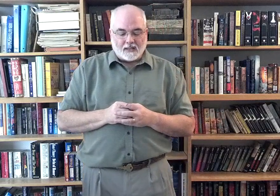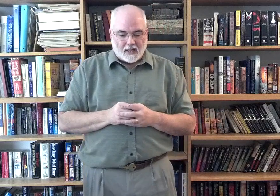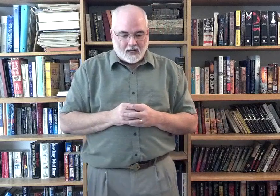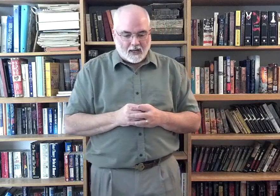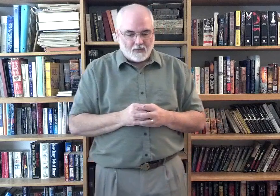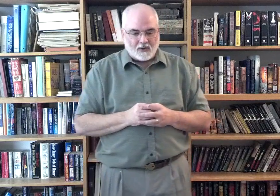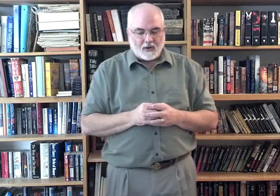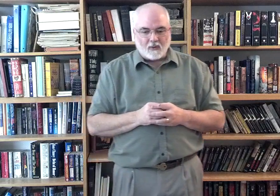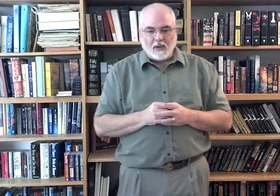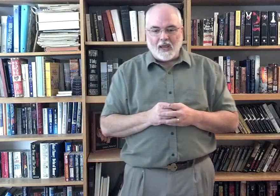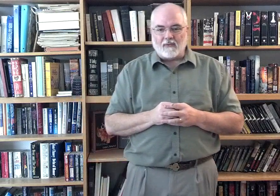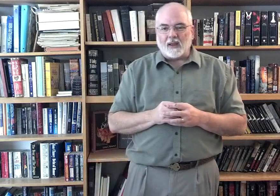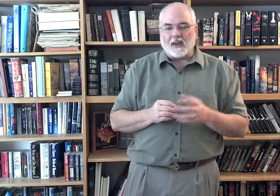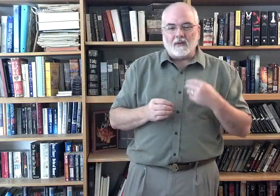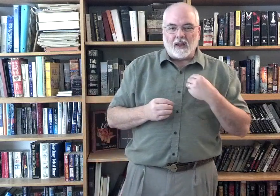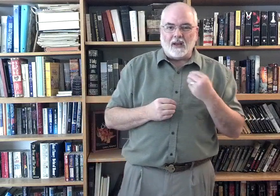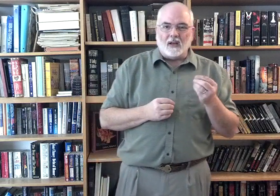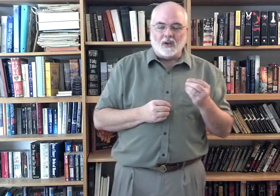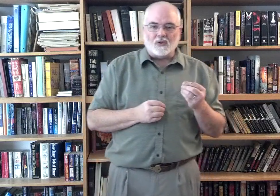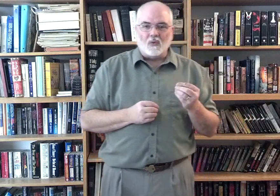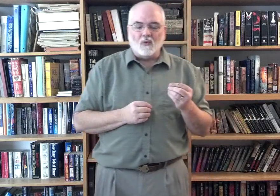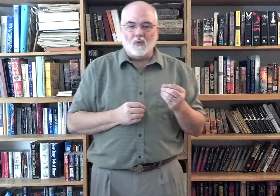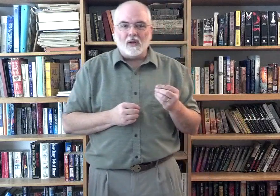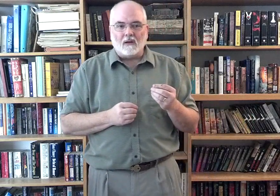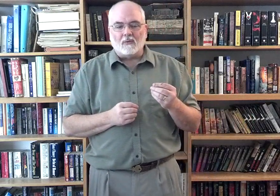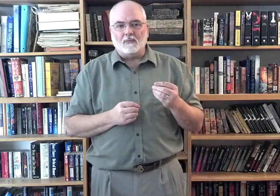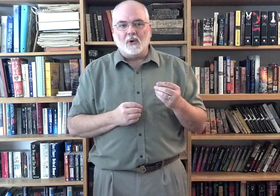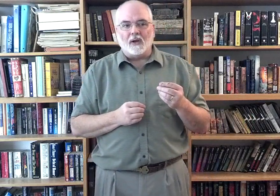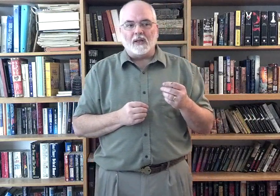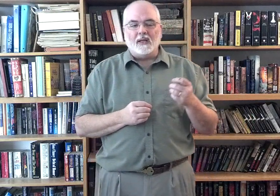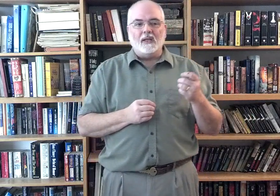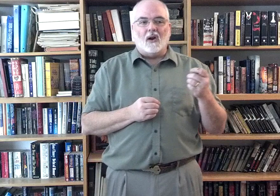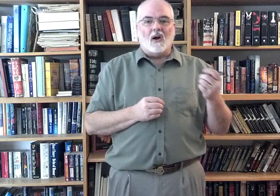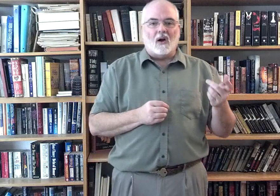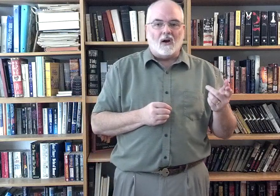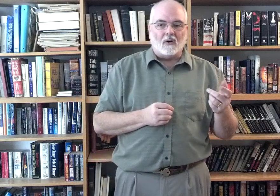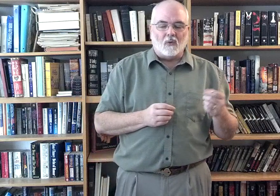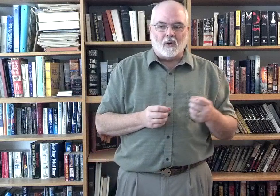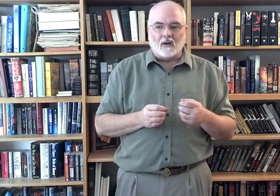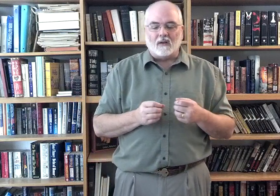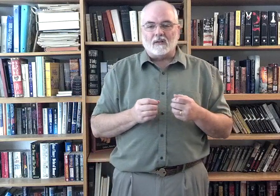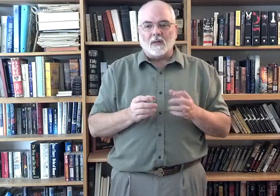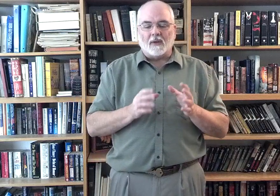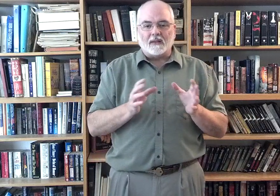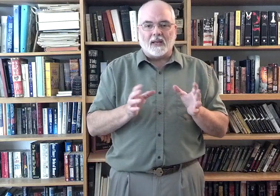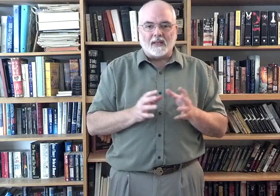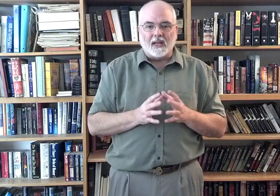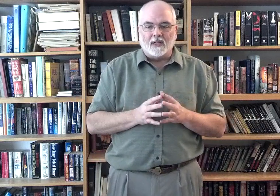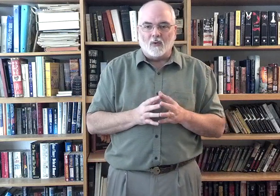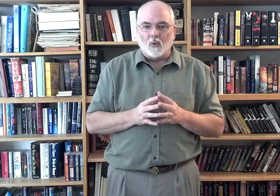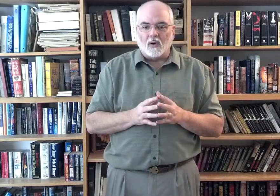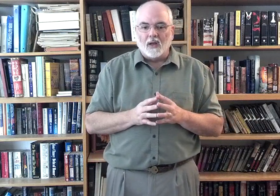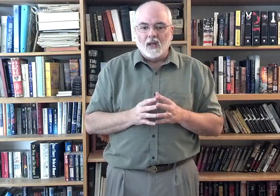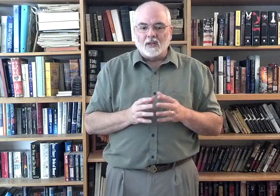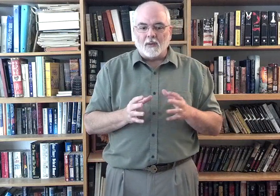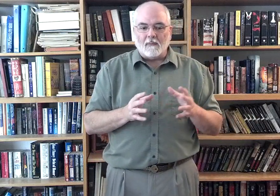sign language, we have like in English, we'll put an ER or something like that at the end of a word to make